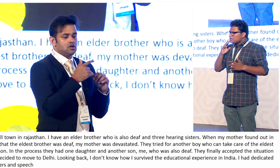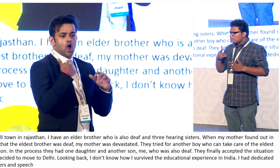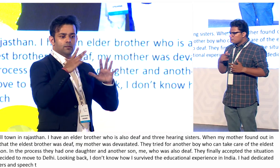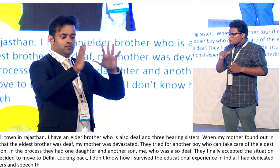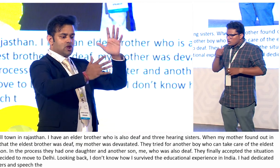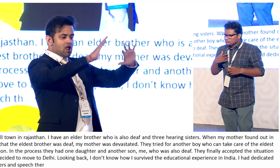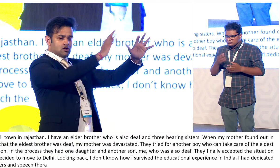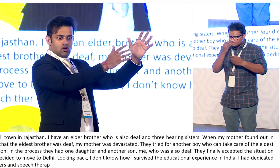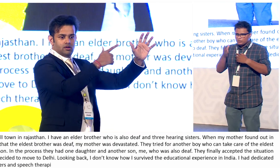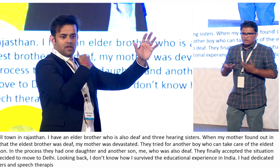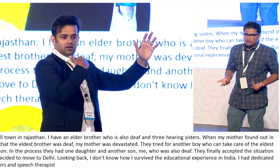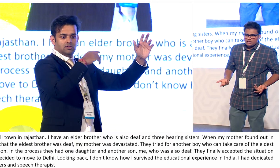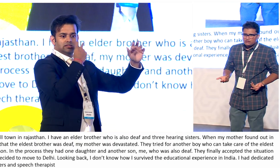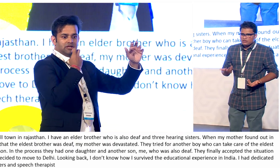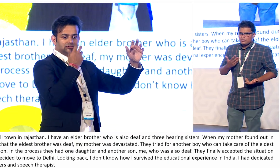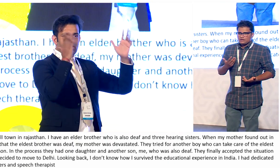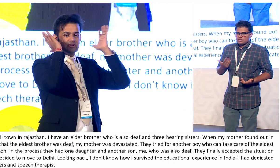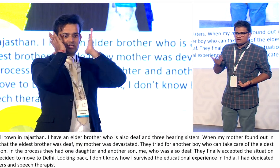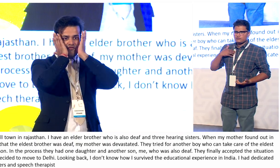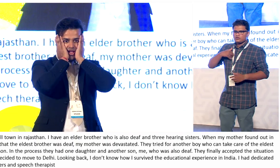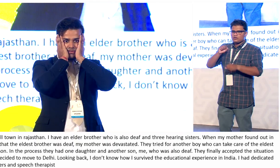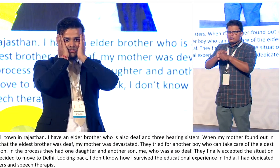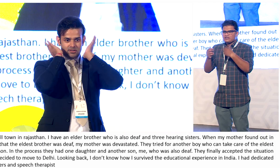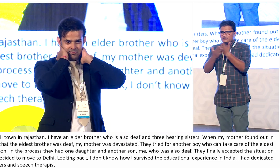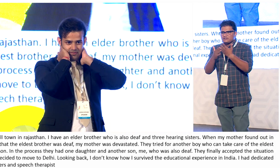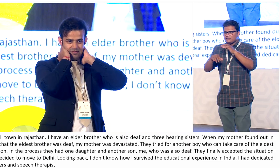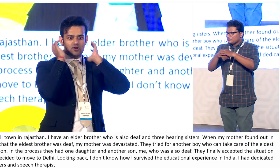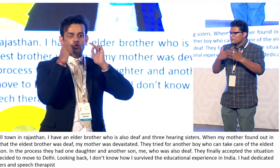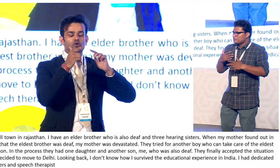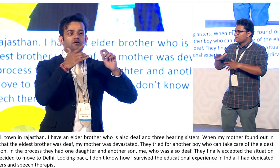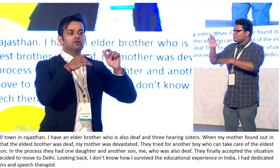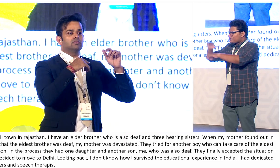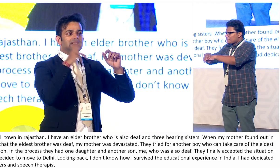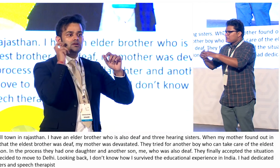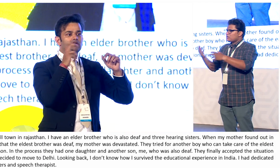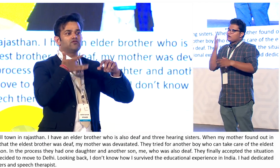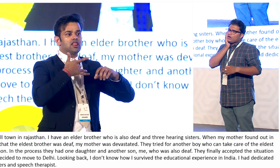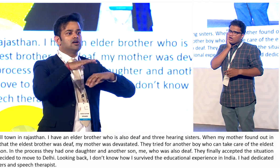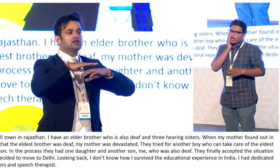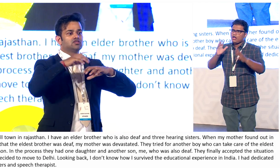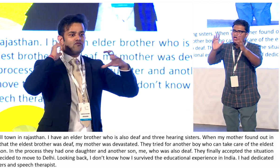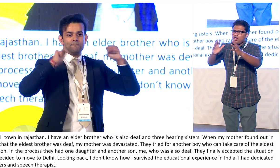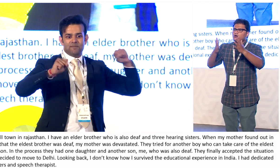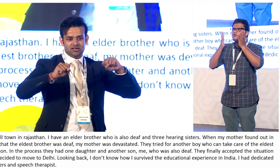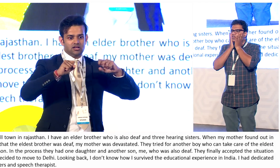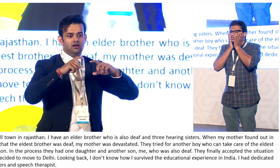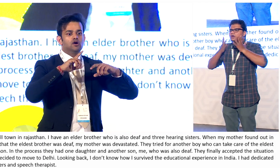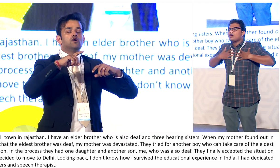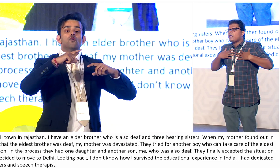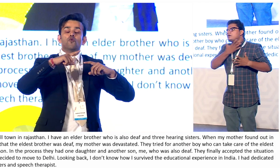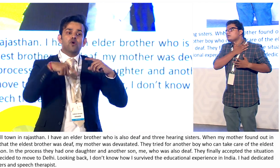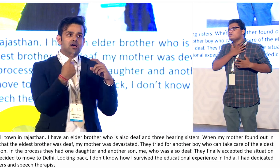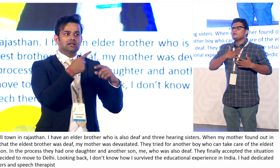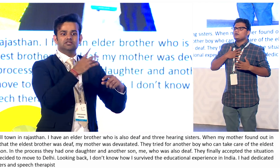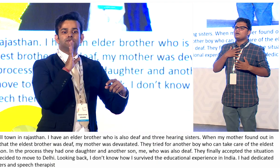easy. So I would put my hands on my physical therapist or speech therapist's body, face, and feel